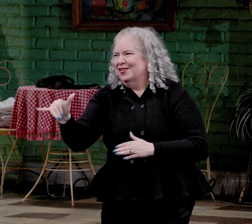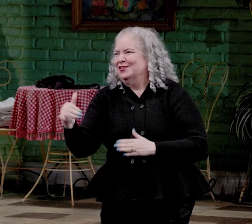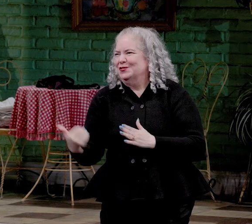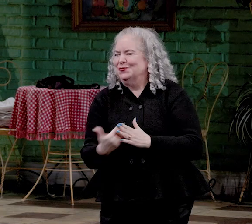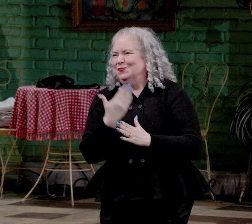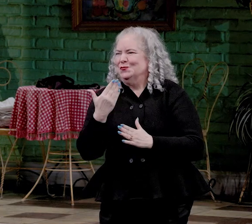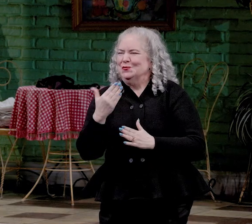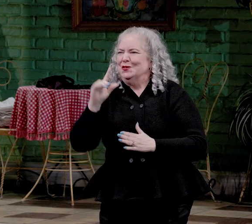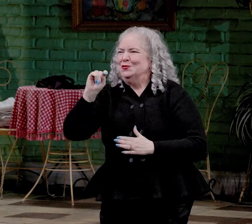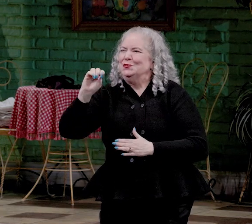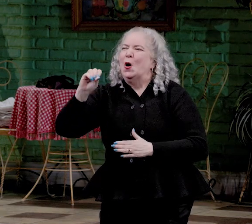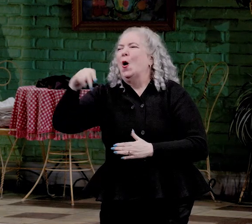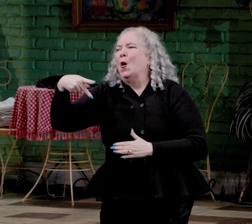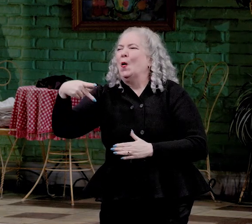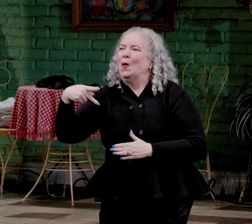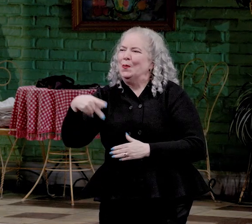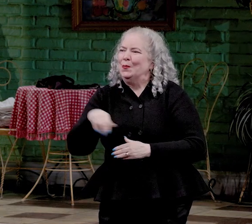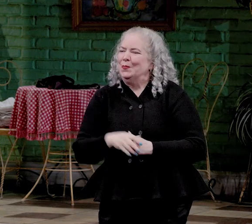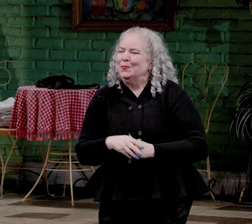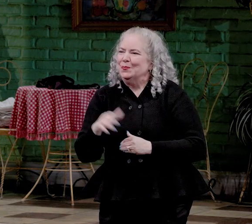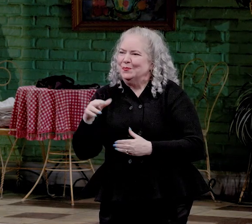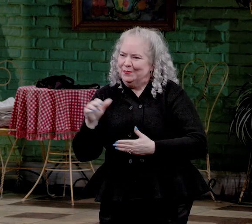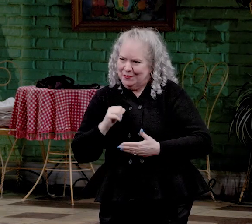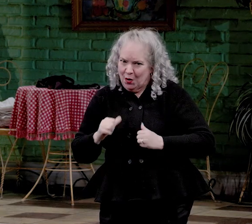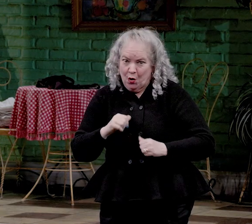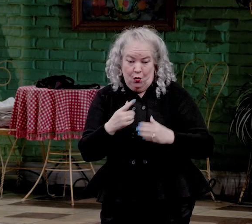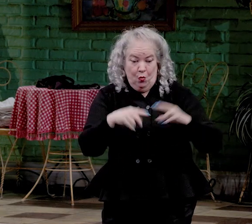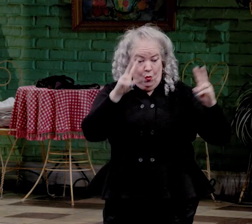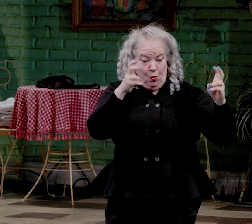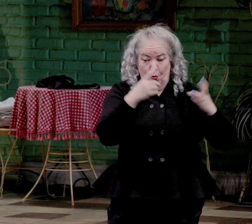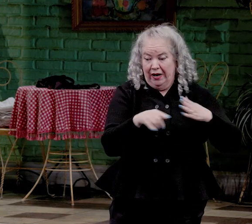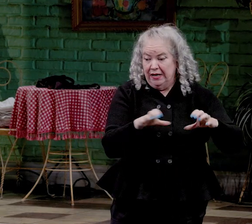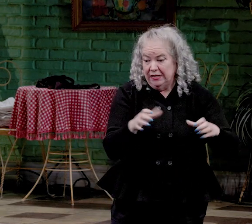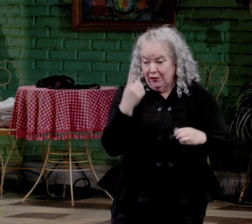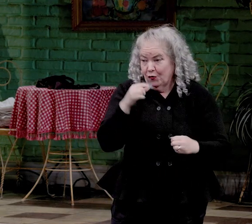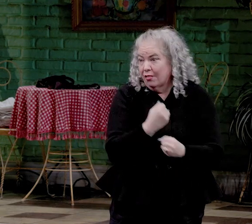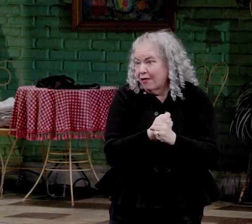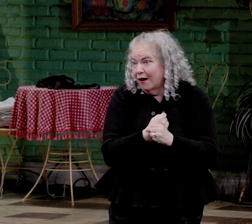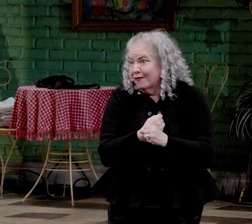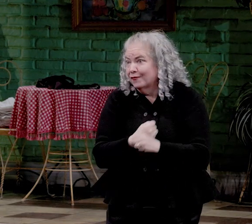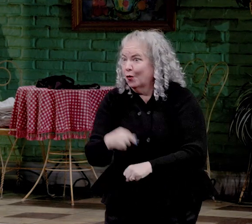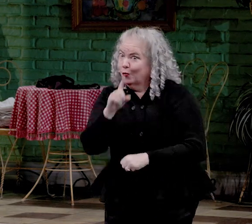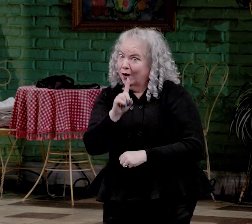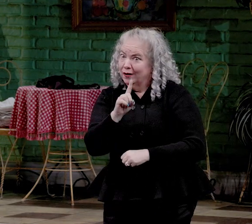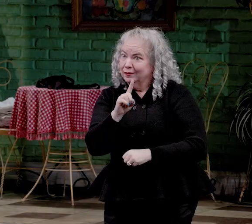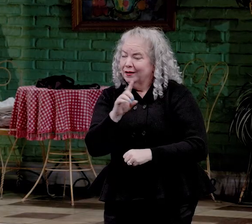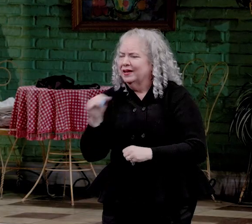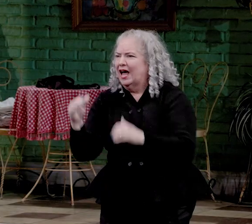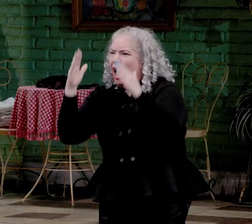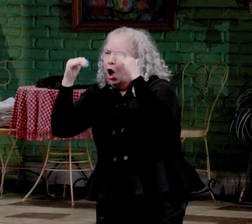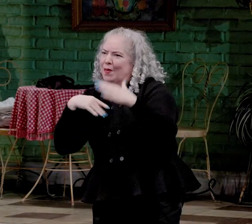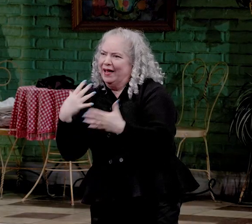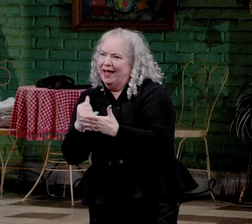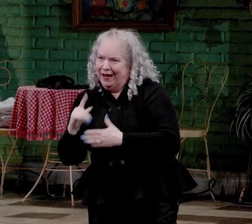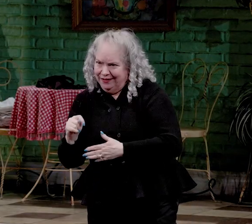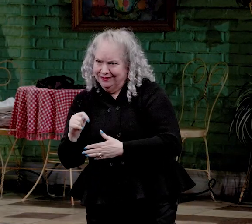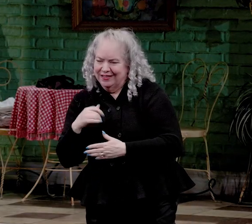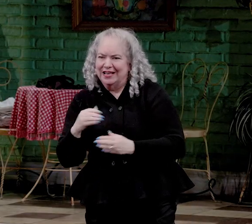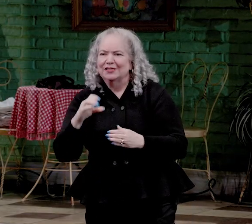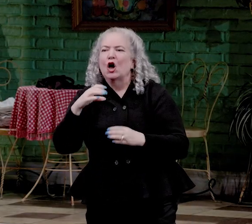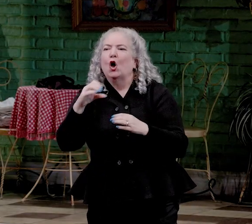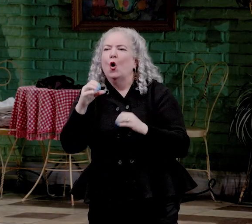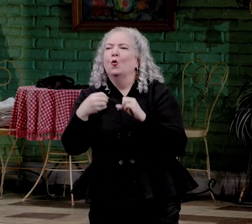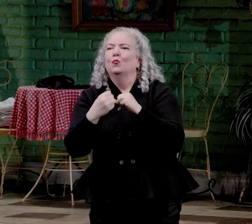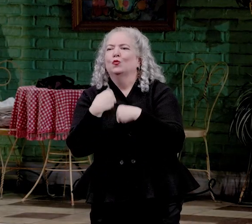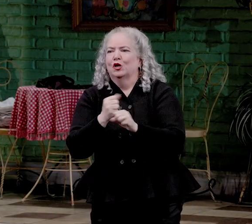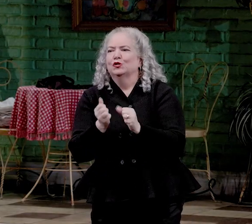hit numbers such as What I Did for Love, One, and I Hope I Get It. This is a co-production with Barrington Stage, with whom we